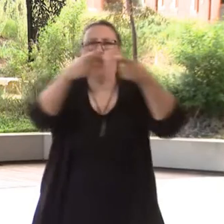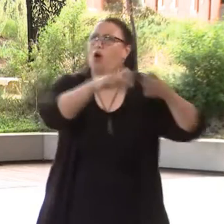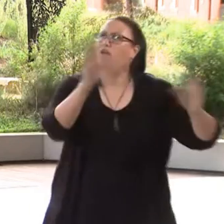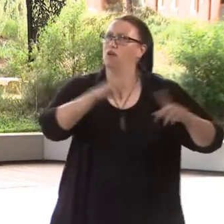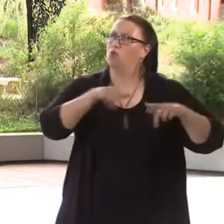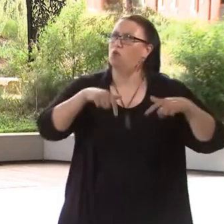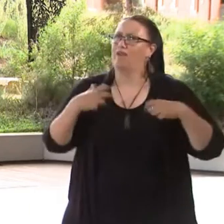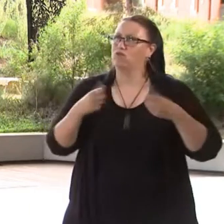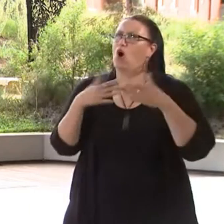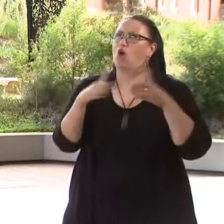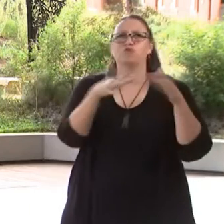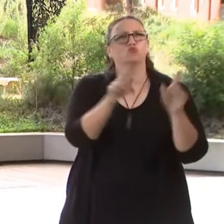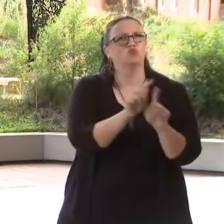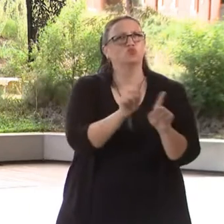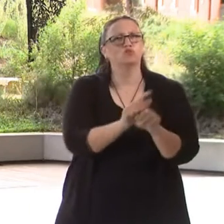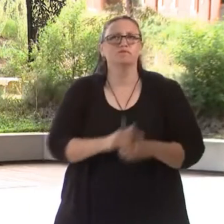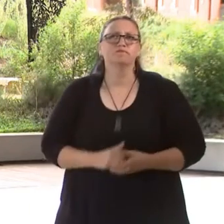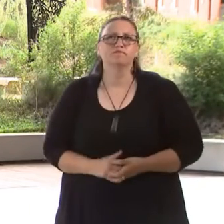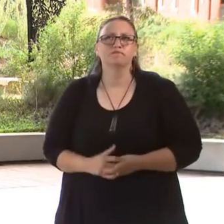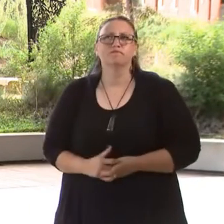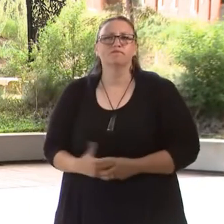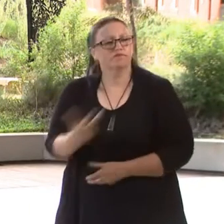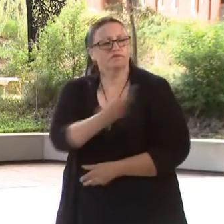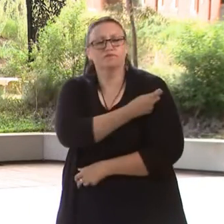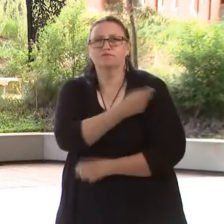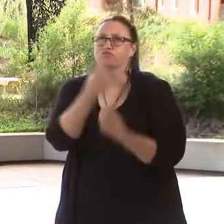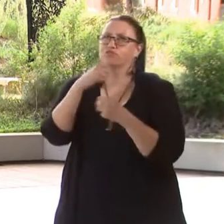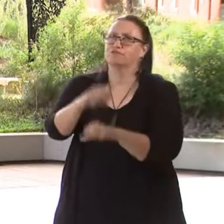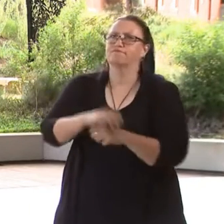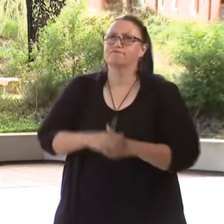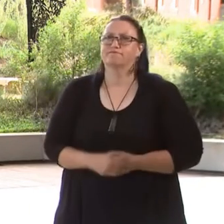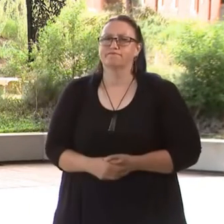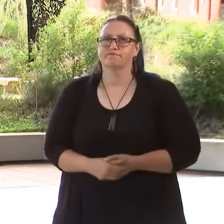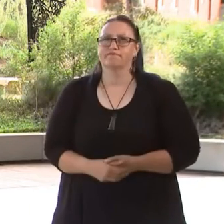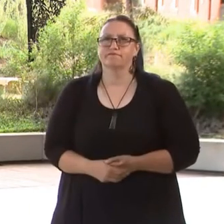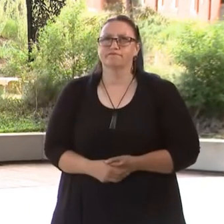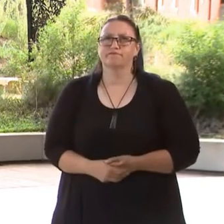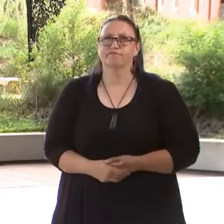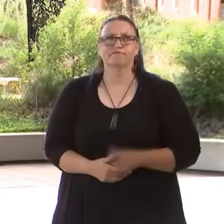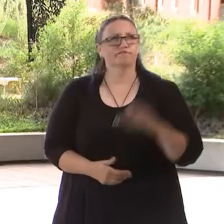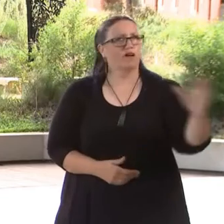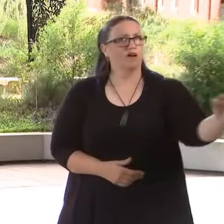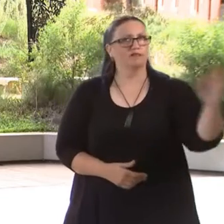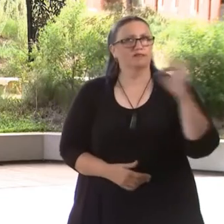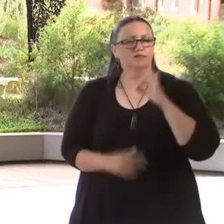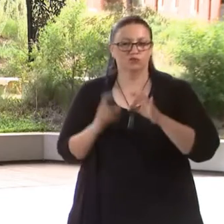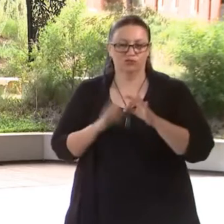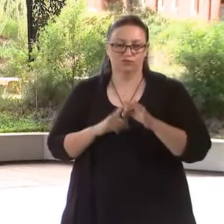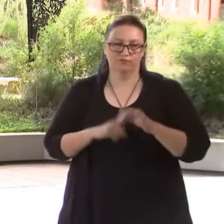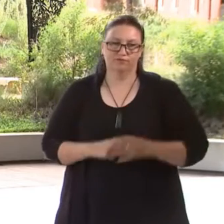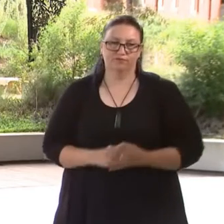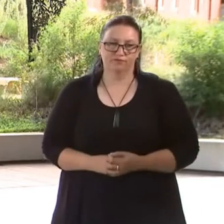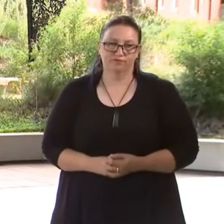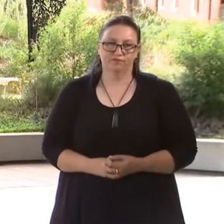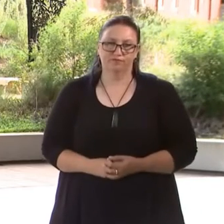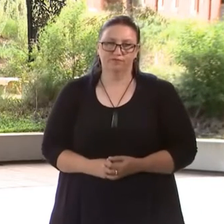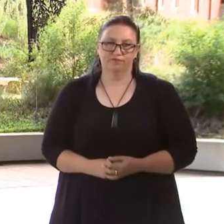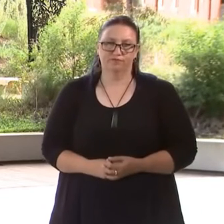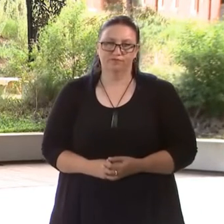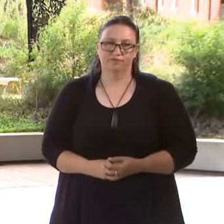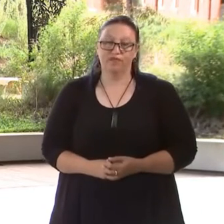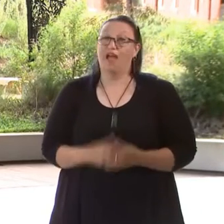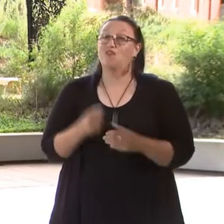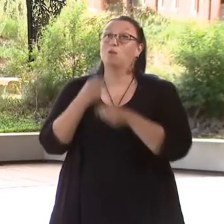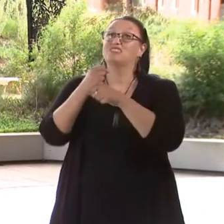best protection is vaccination and booster shots, and that's exactly what we've done. There's more than 10,000 signatures for a pandemic